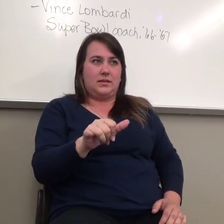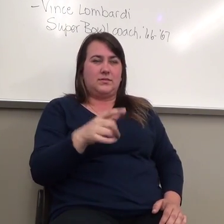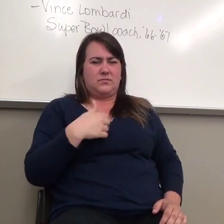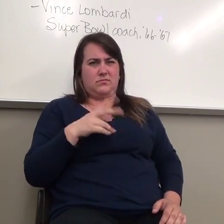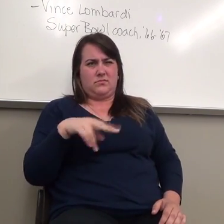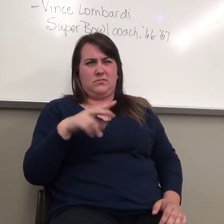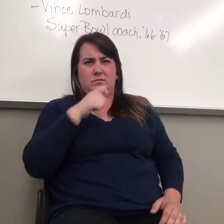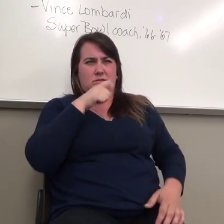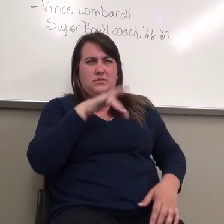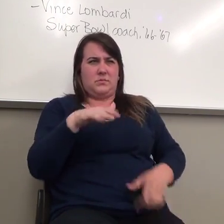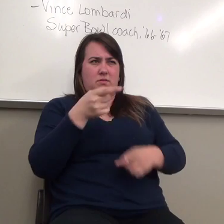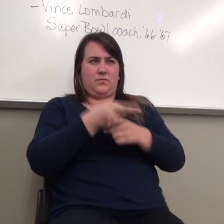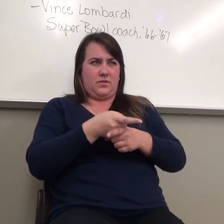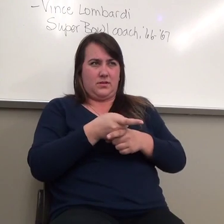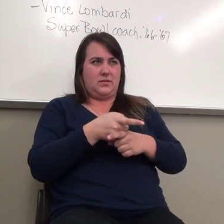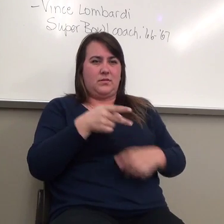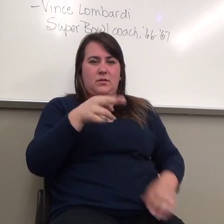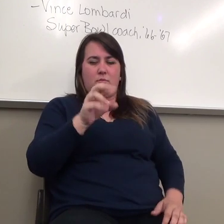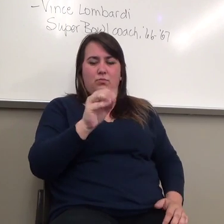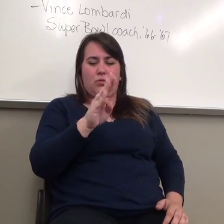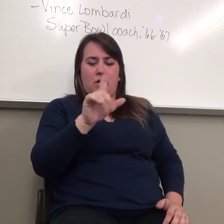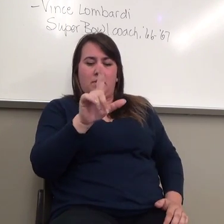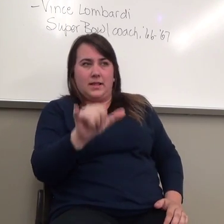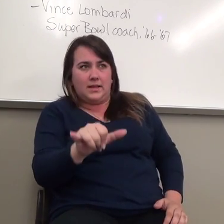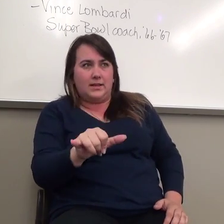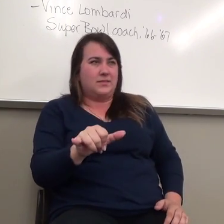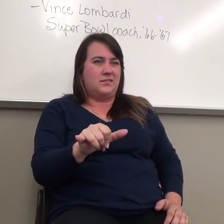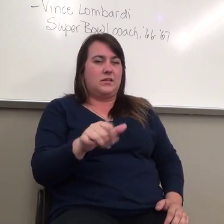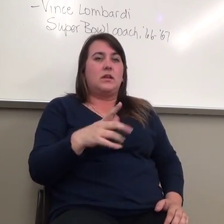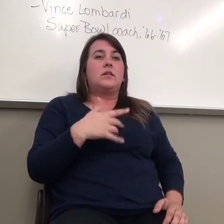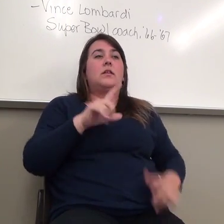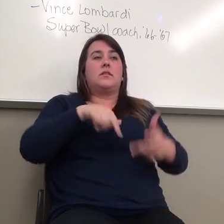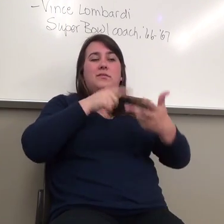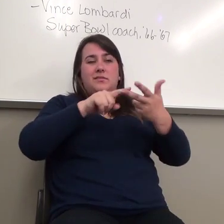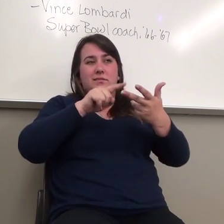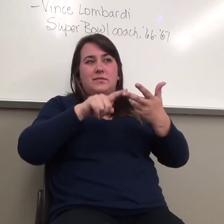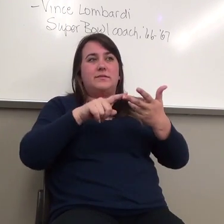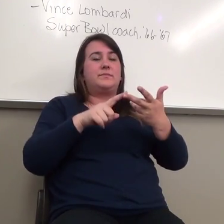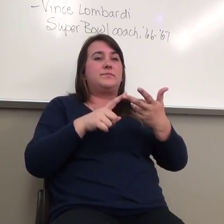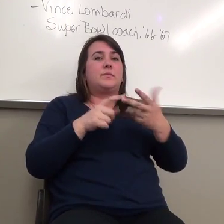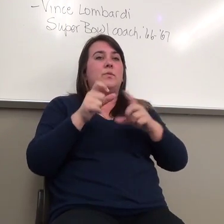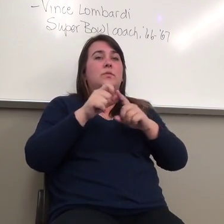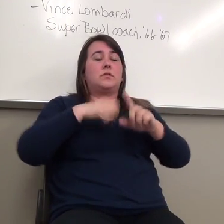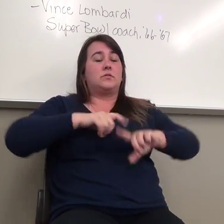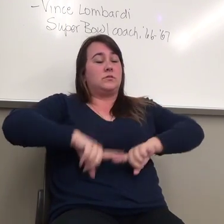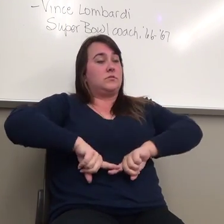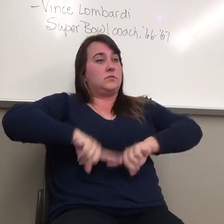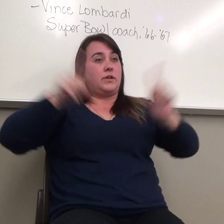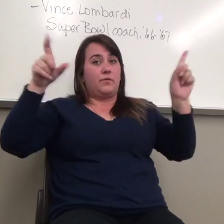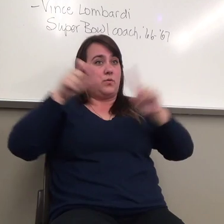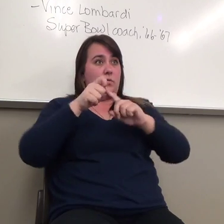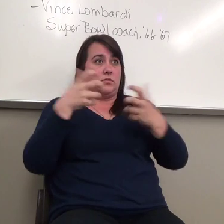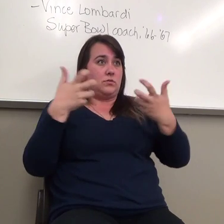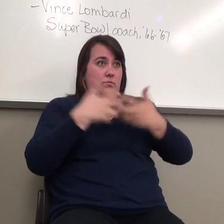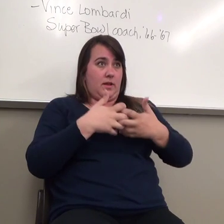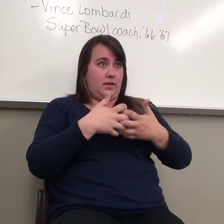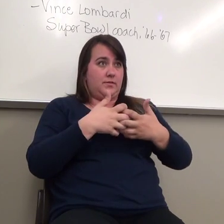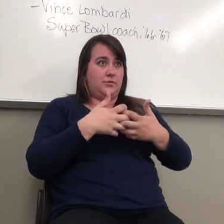way. And then there are the ones that are totally different words. Then there's the usage ones like